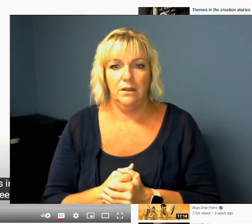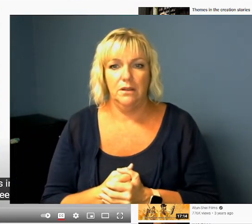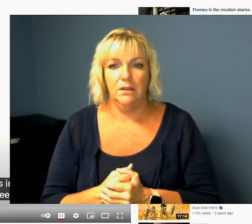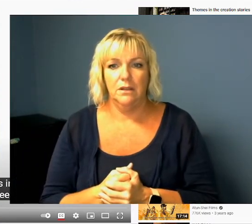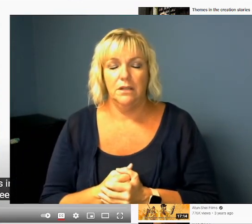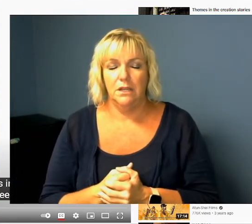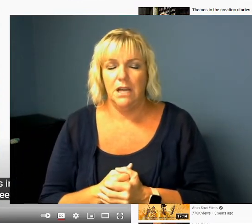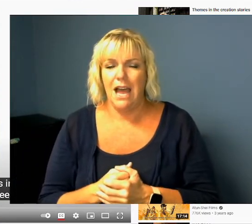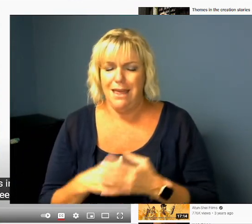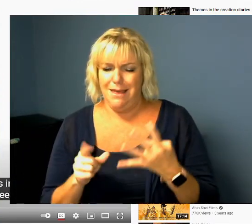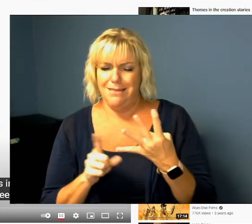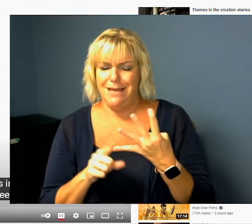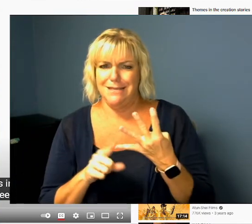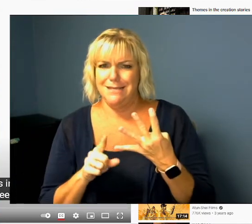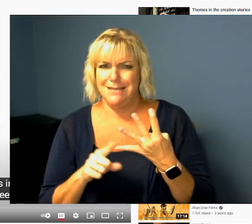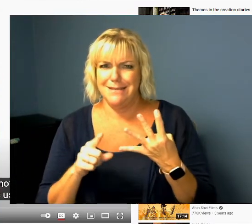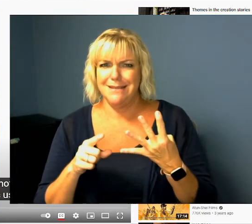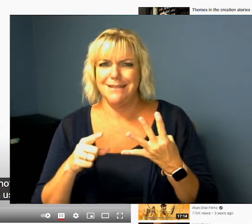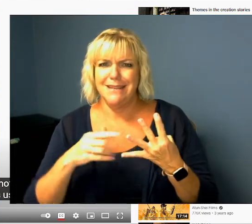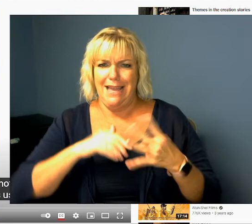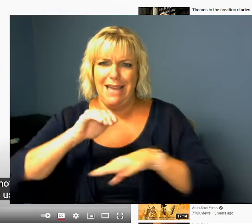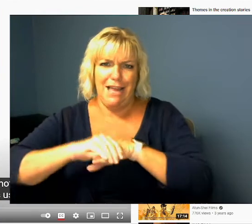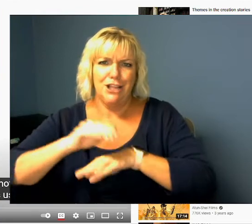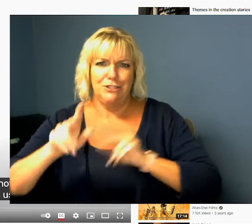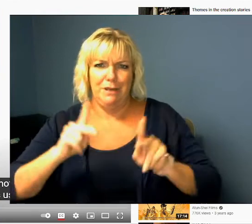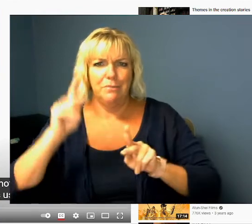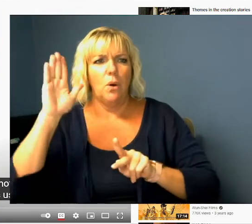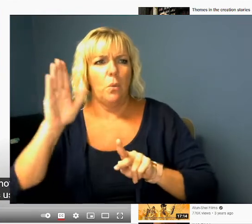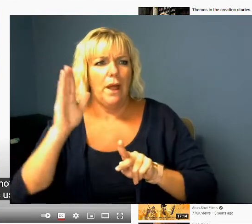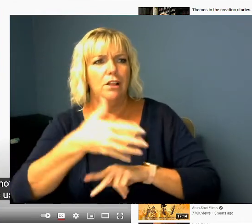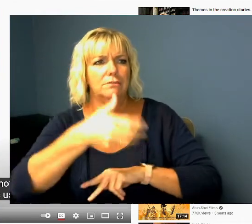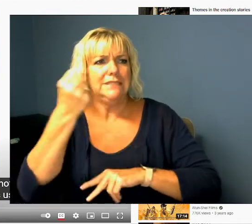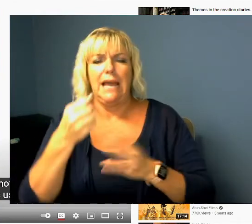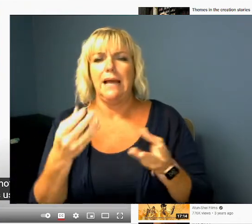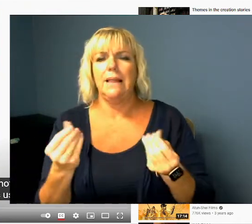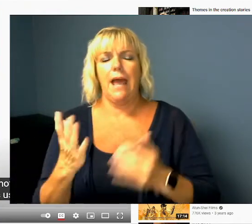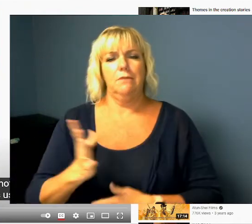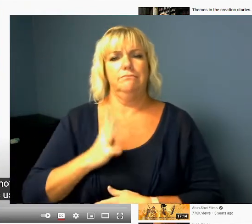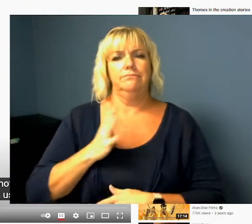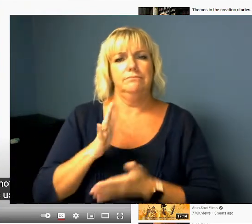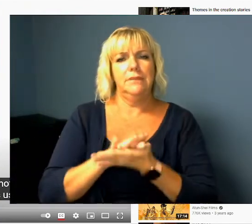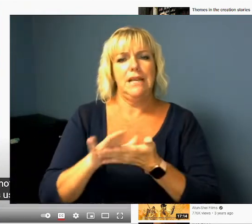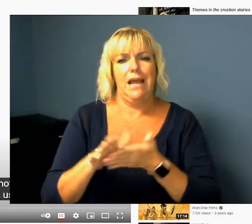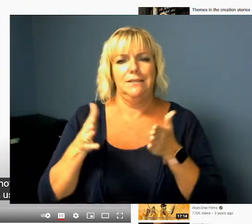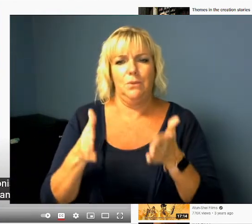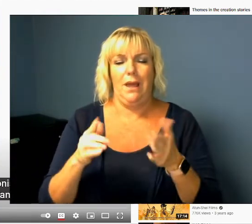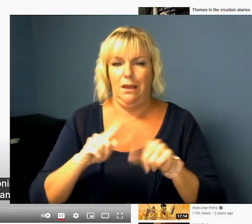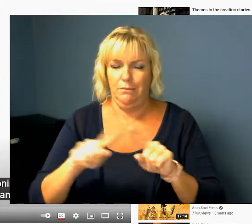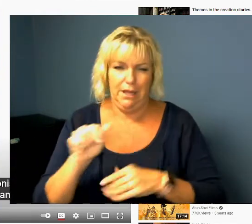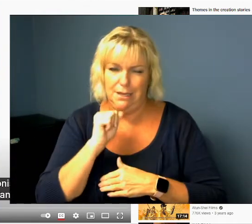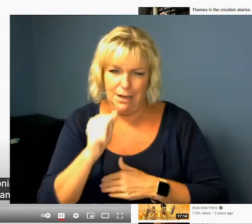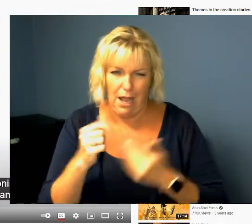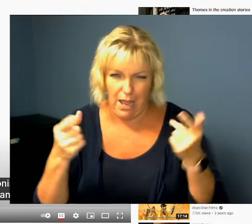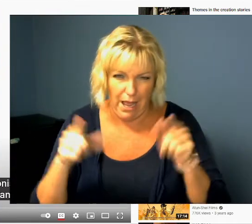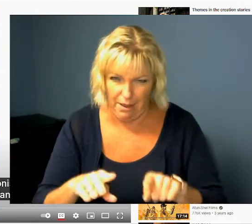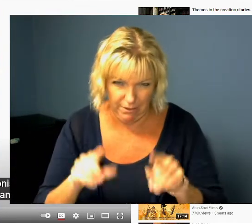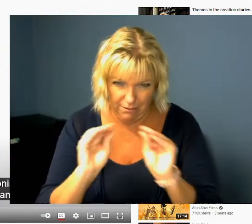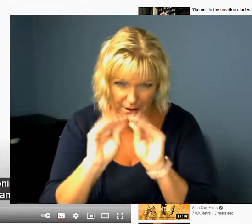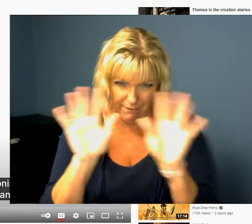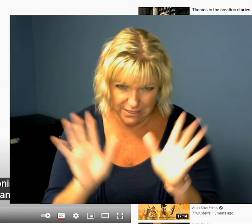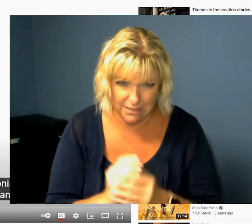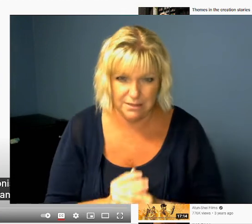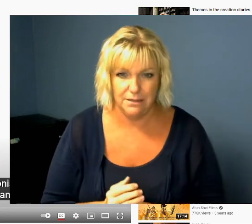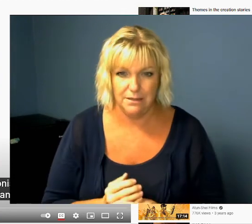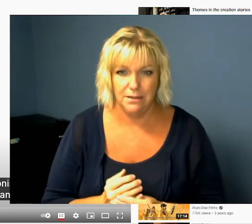nice way. Obviously, the first 3 reasons suggest that's probably not going to happen. But that also gives us a perspective